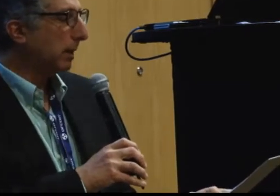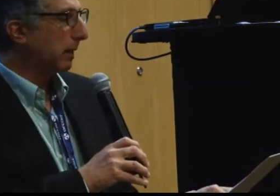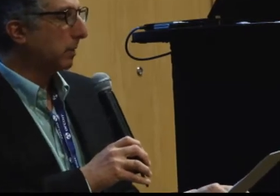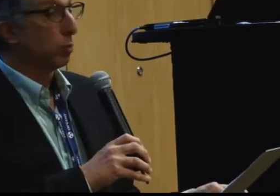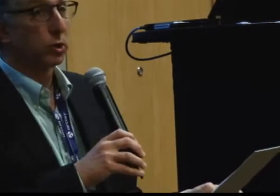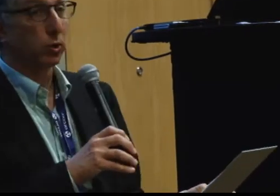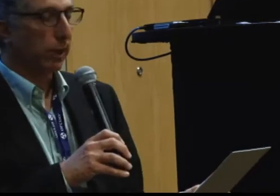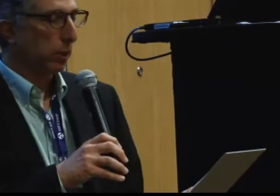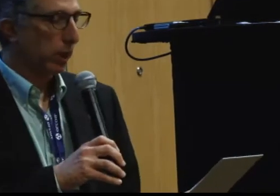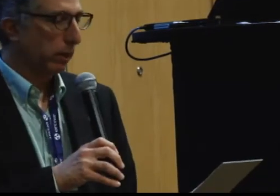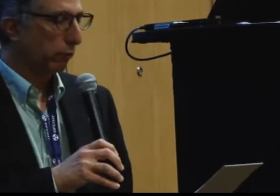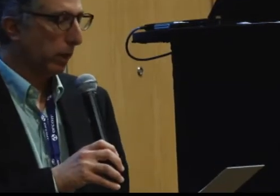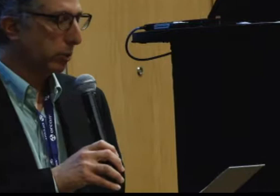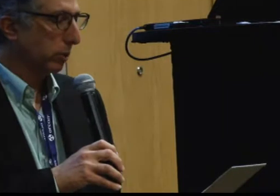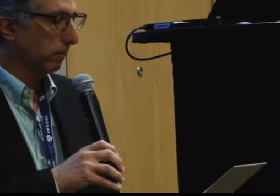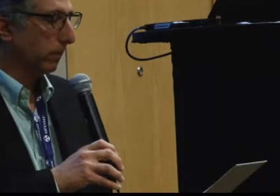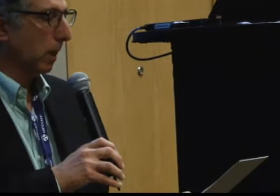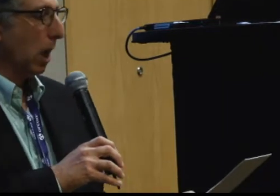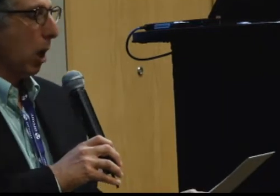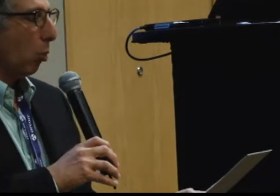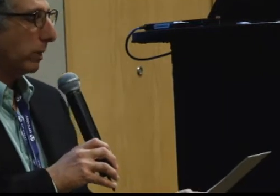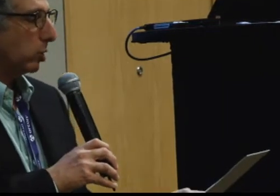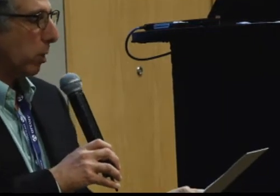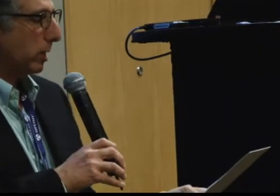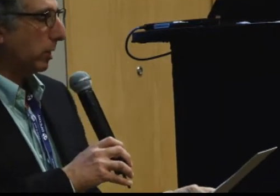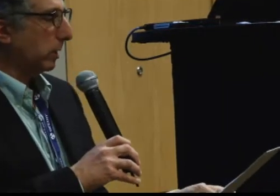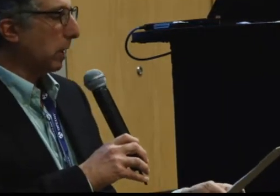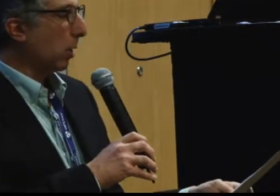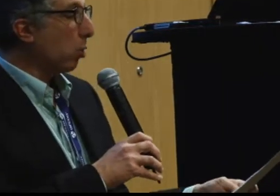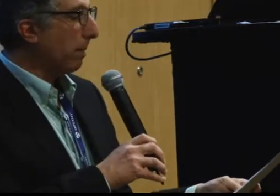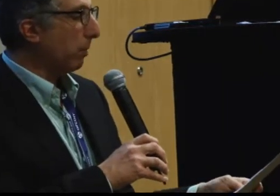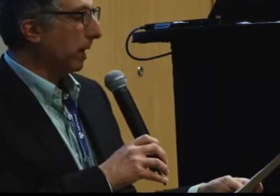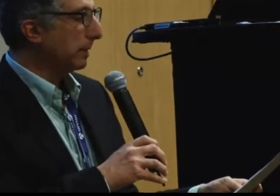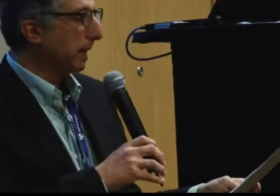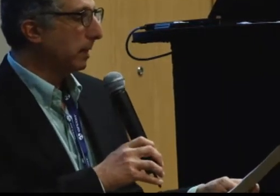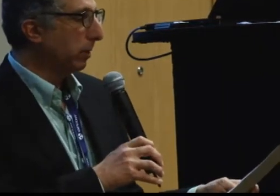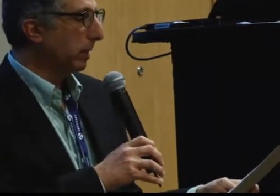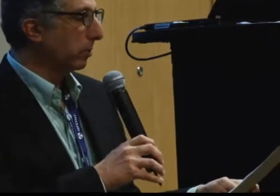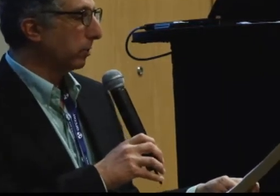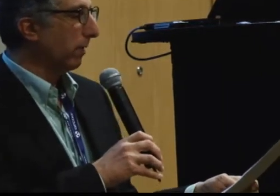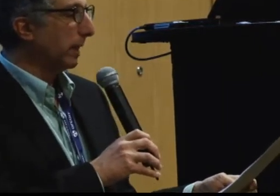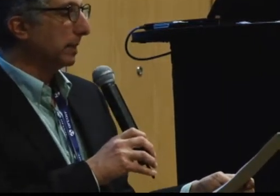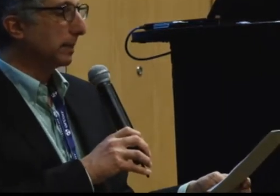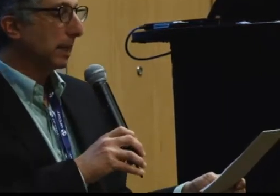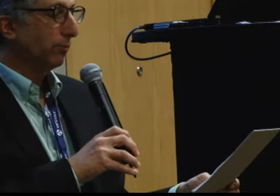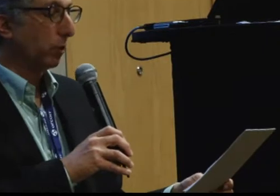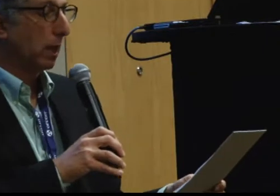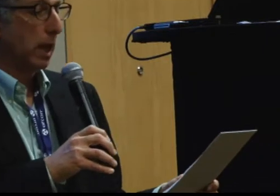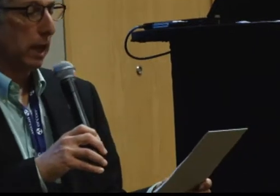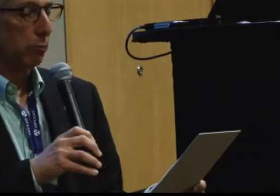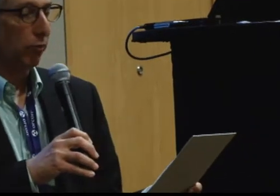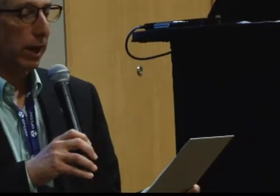the context in which they're evaluating information? What strategies are primary and secondary teachers finding